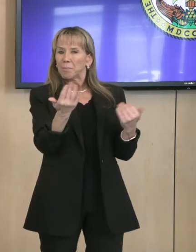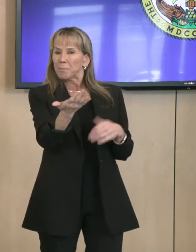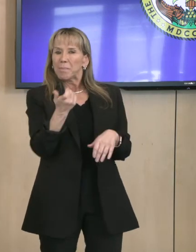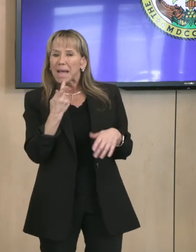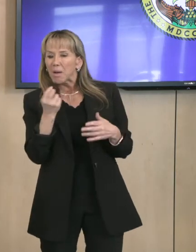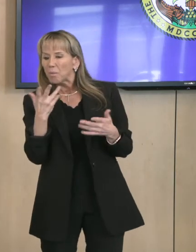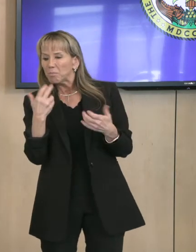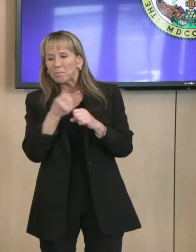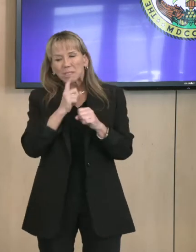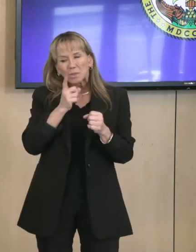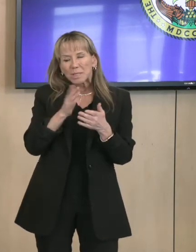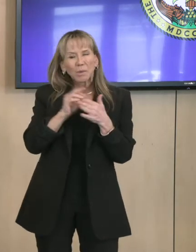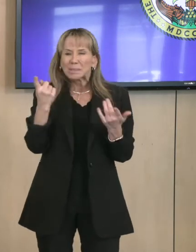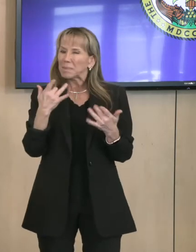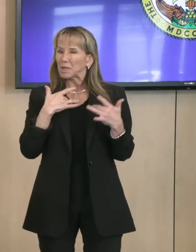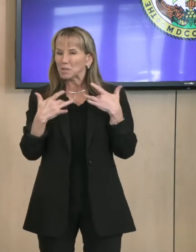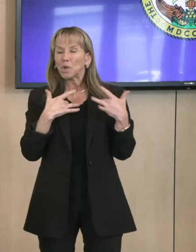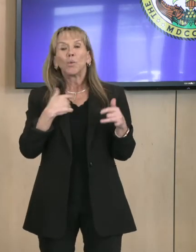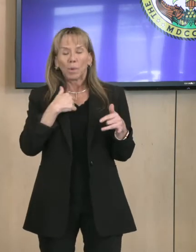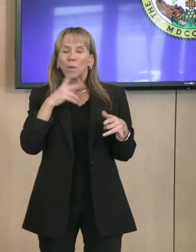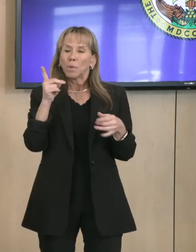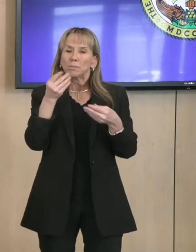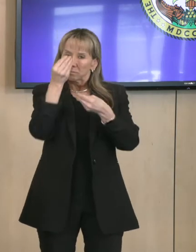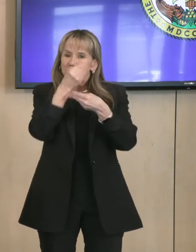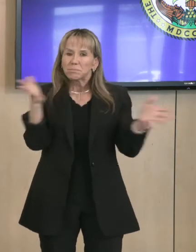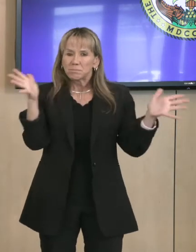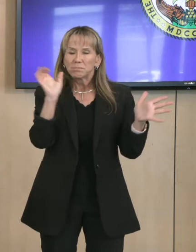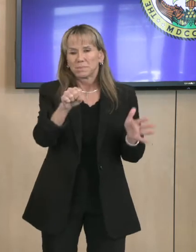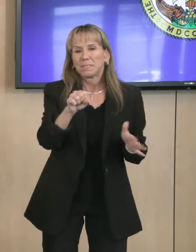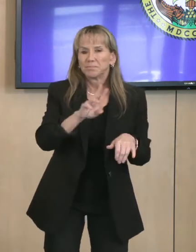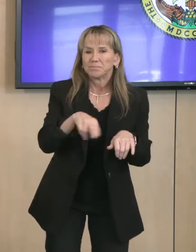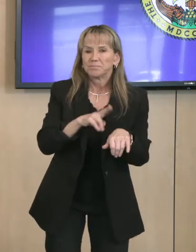cleaned or of concern, we would make such a notification.